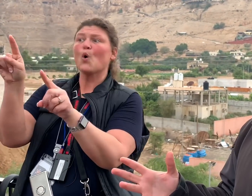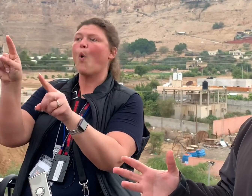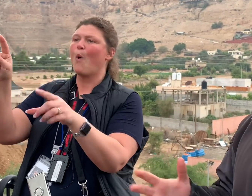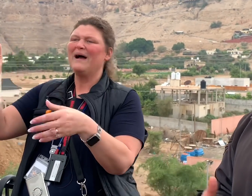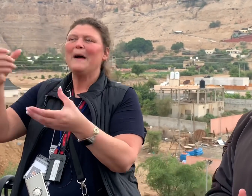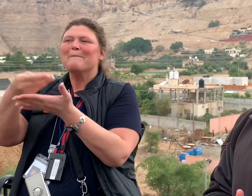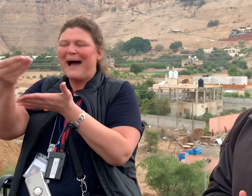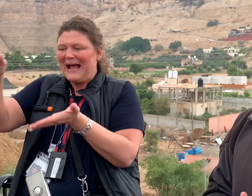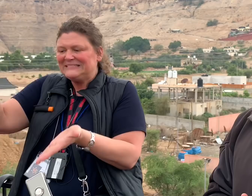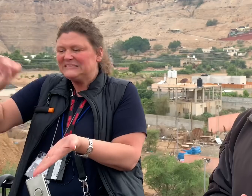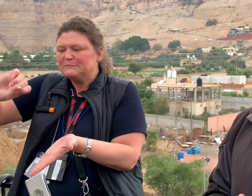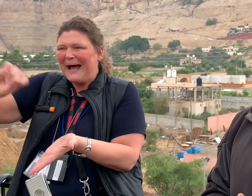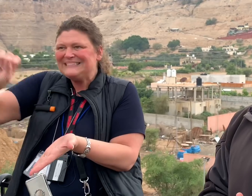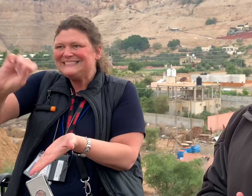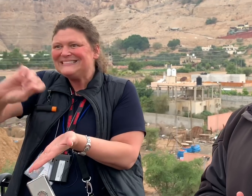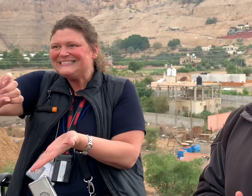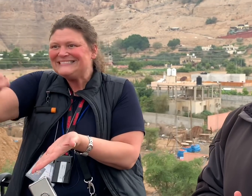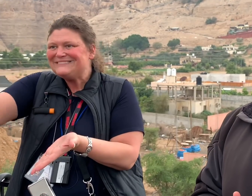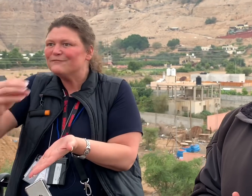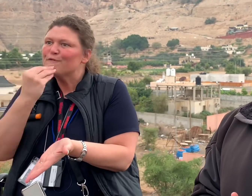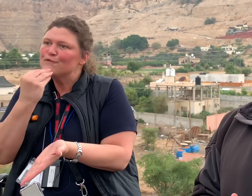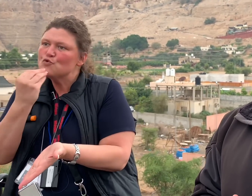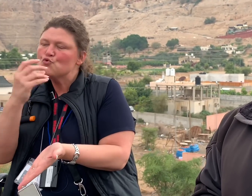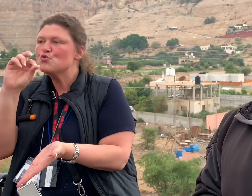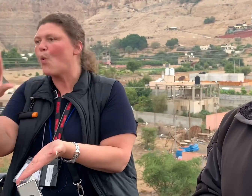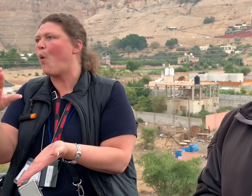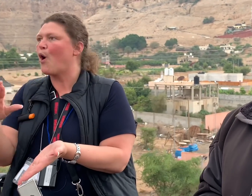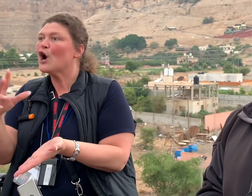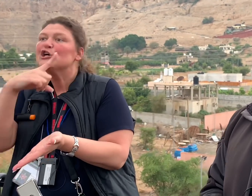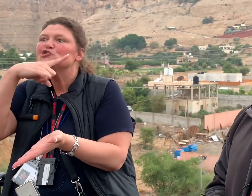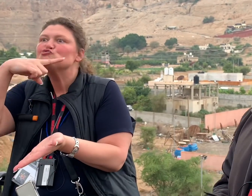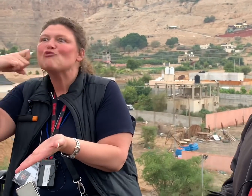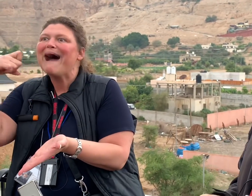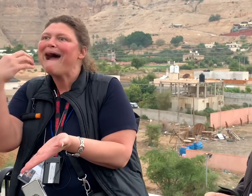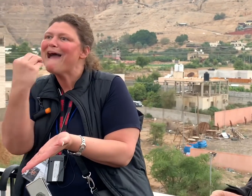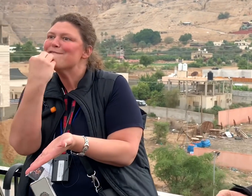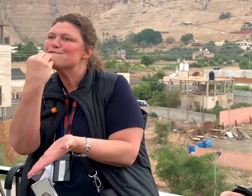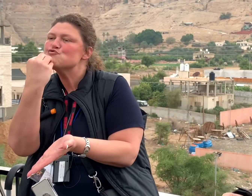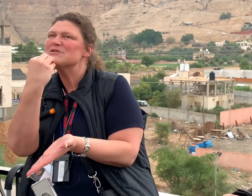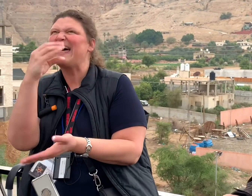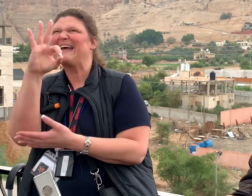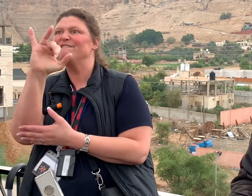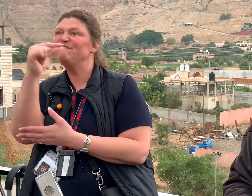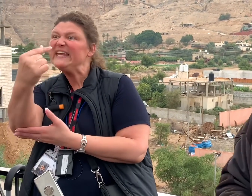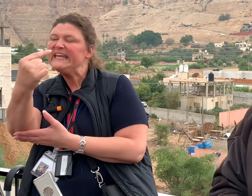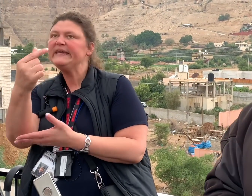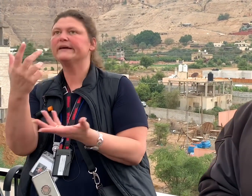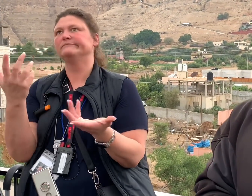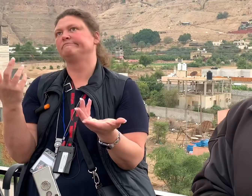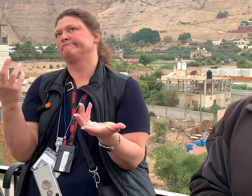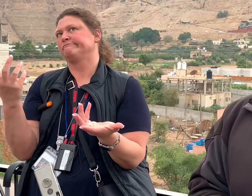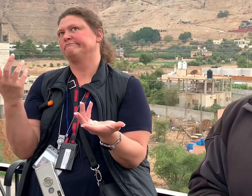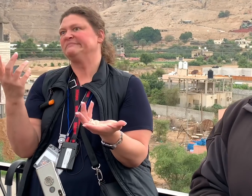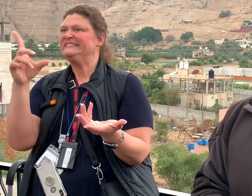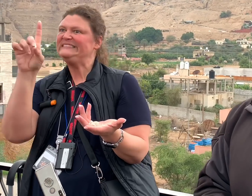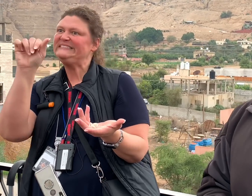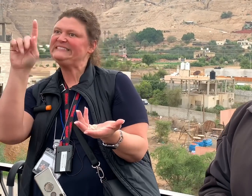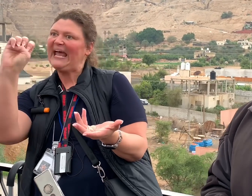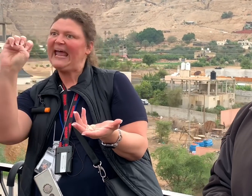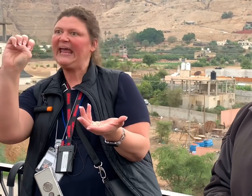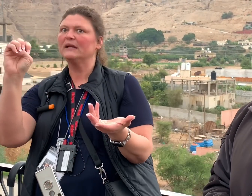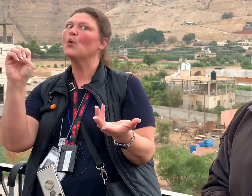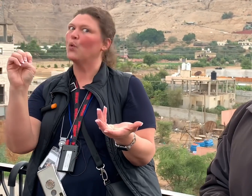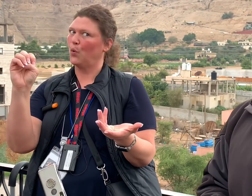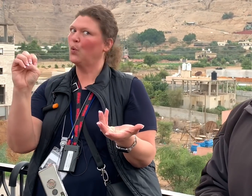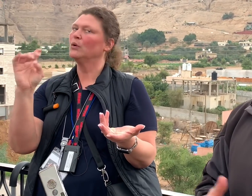spices, or for those of you who would like to get dry fruits, like figs, or like dates, and believe